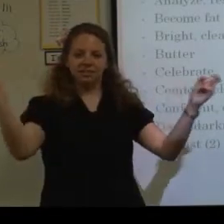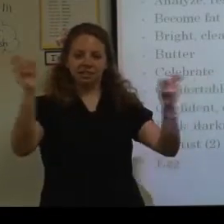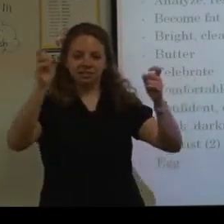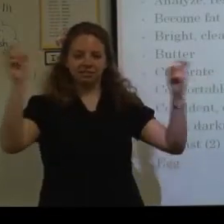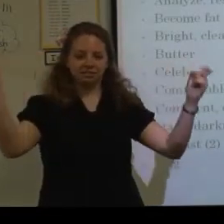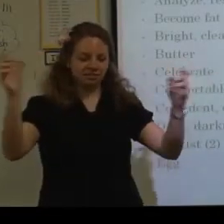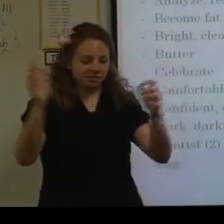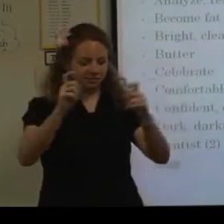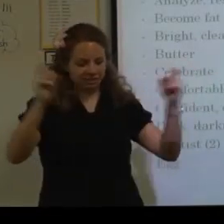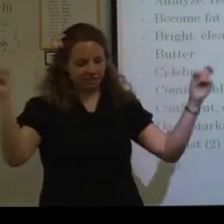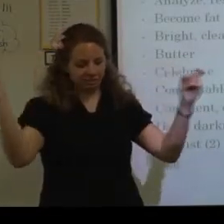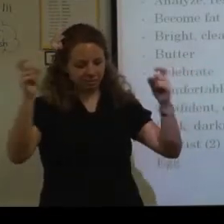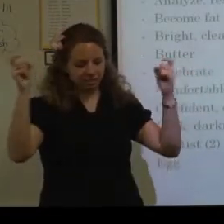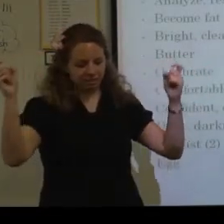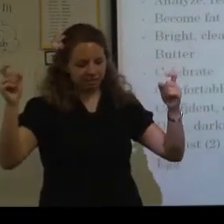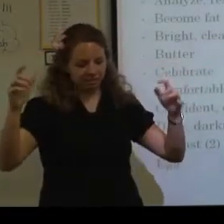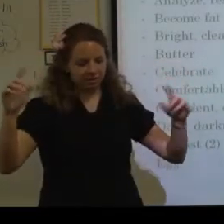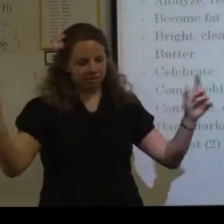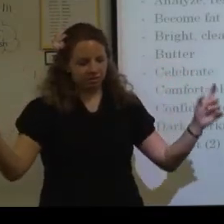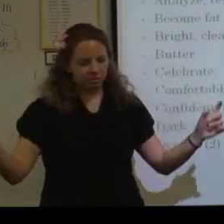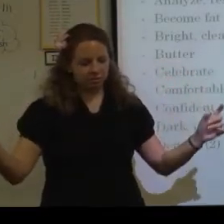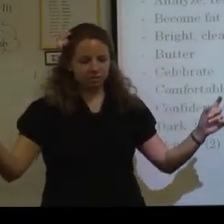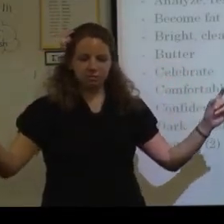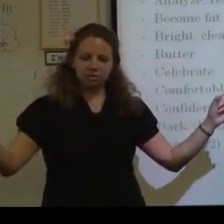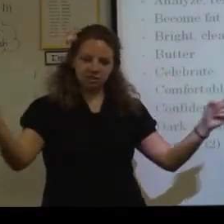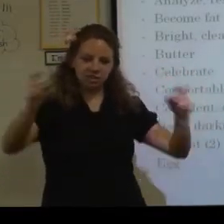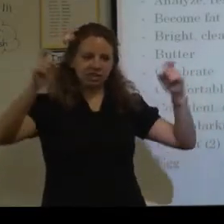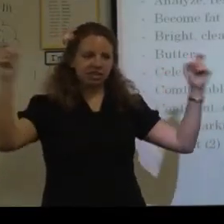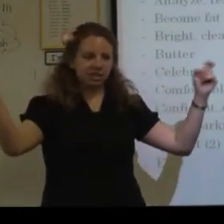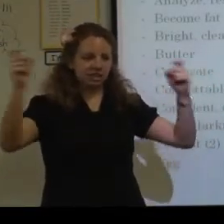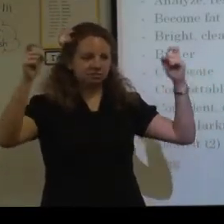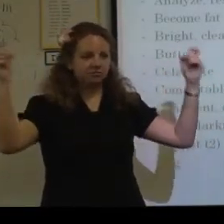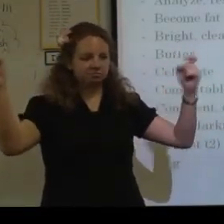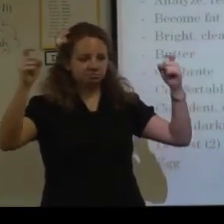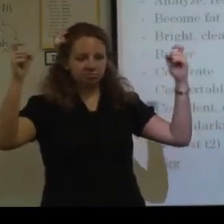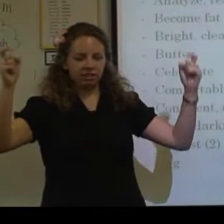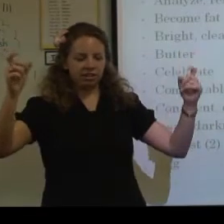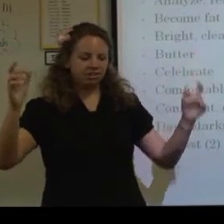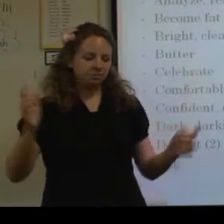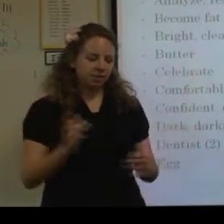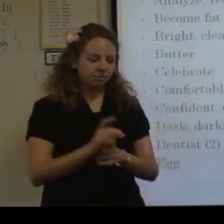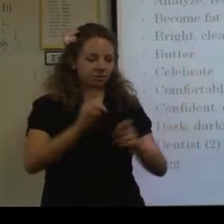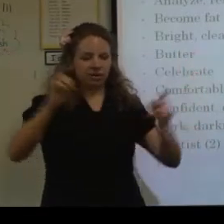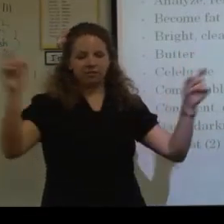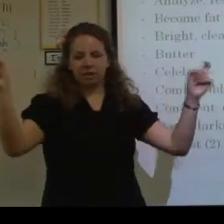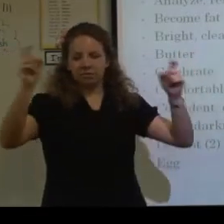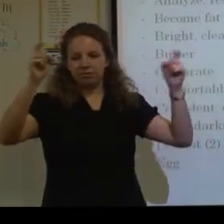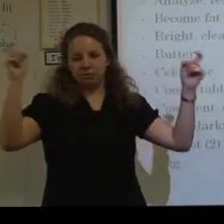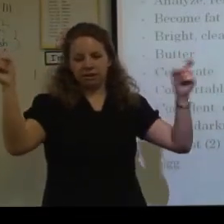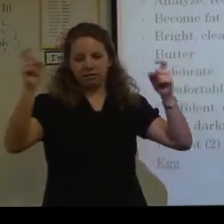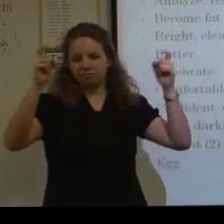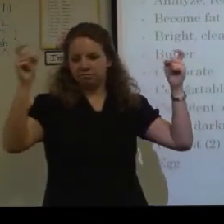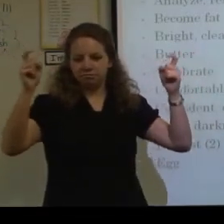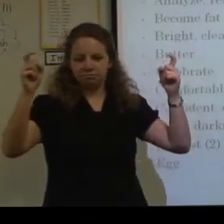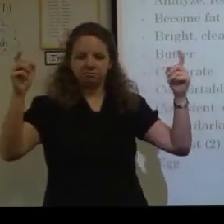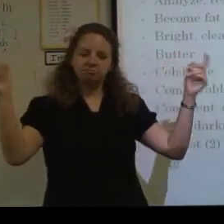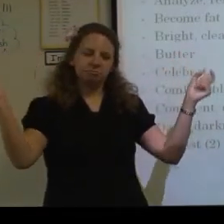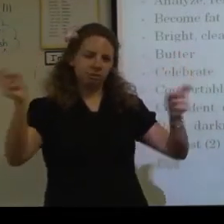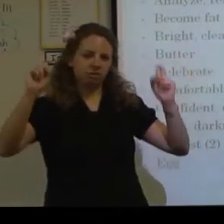here. Celebrate. So sometimes I just say it here. Sometimes you have that before it, but